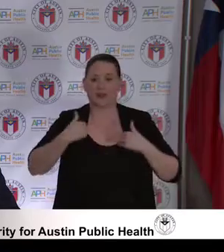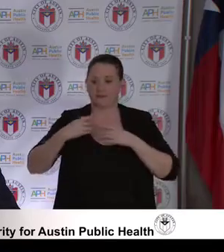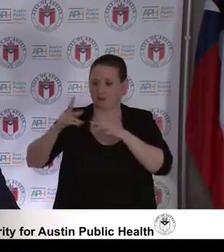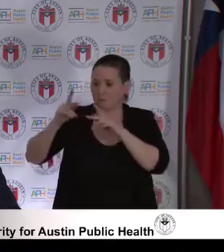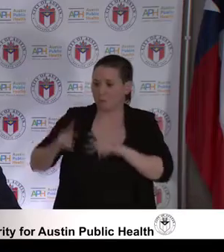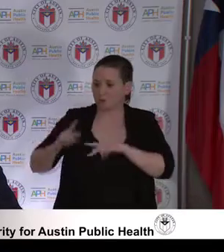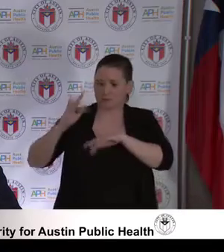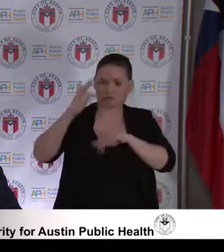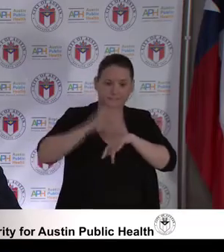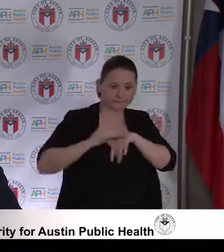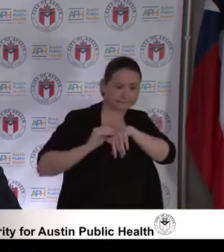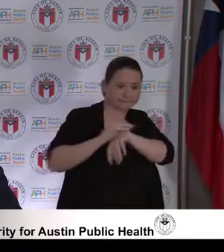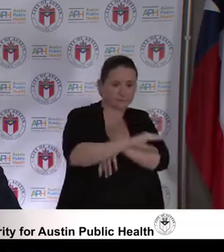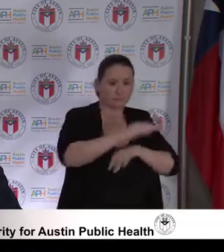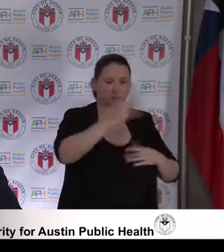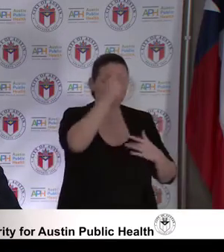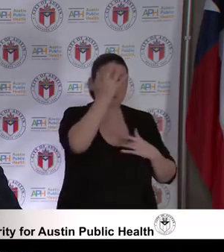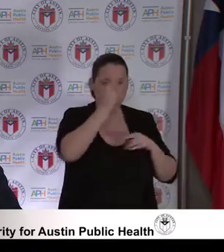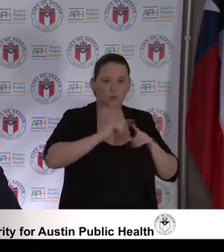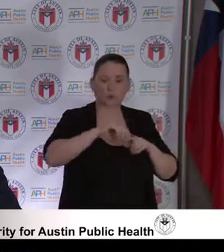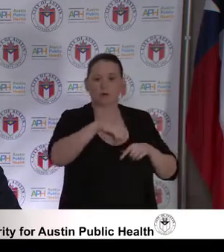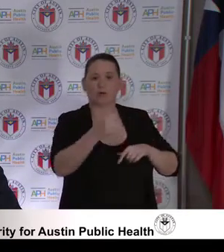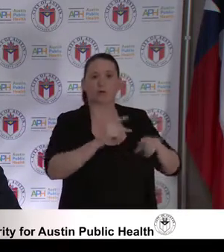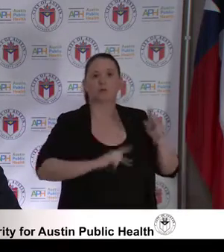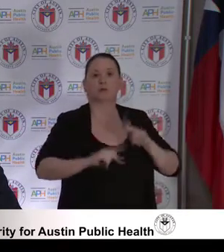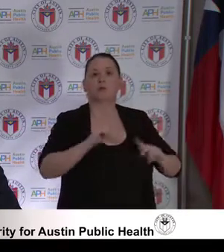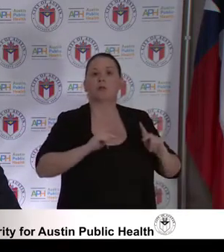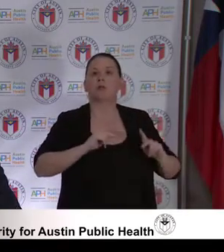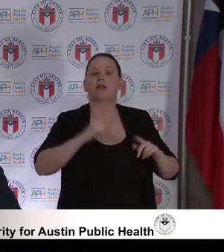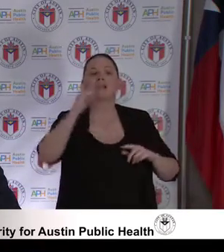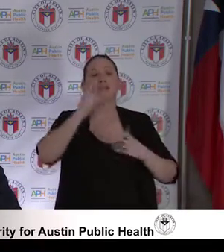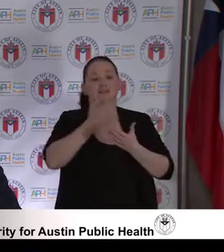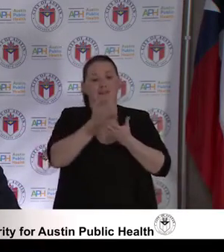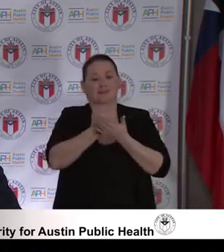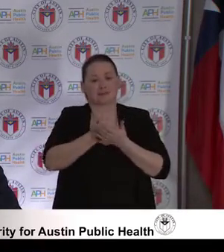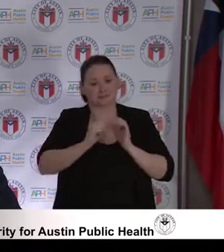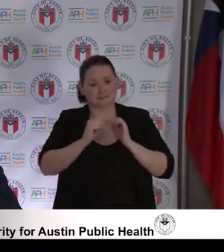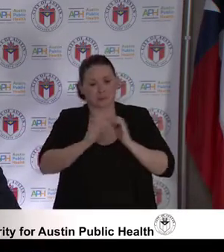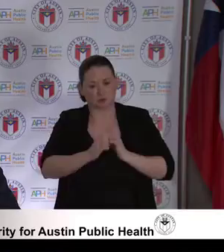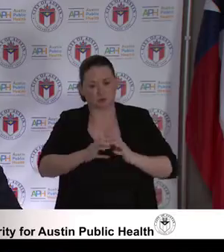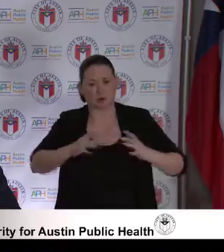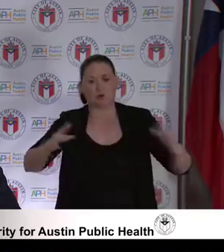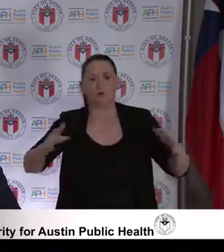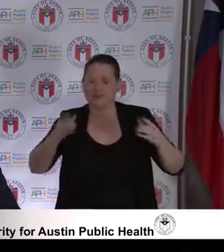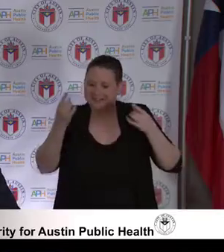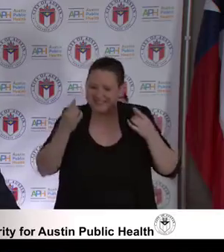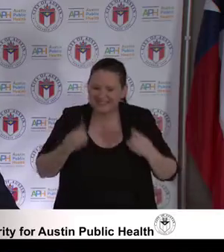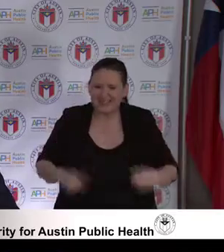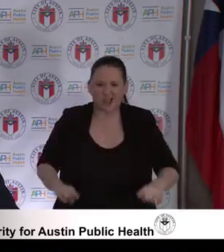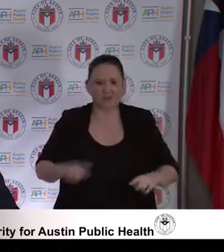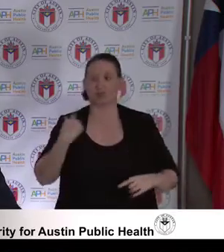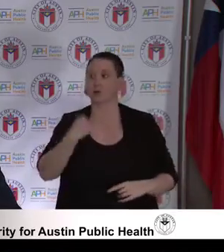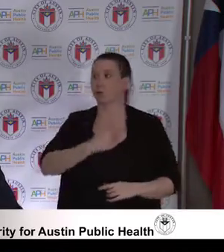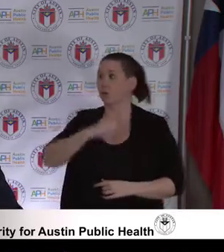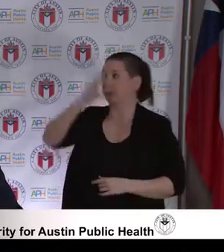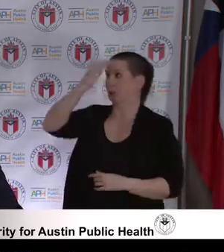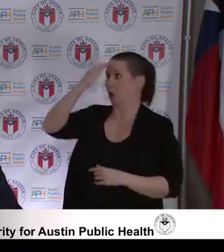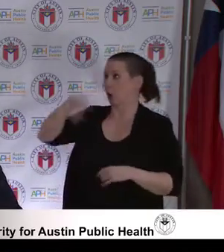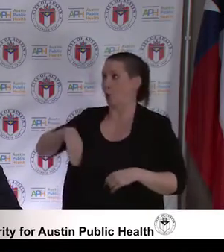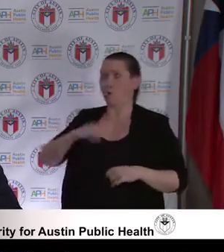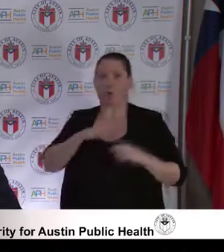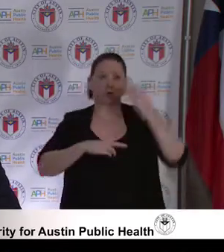in their community. And, you know, I think that the evidence continues to grow that it's happening despite us knowing it or